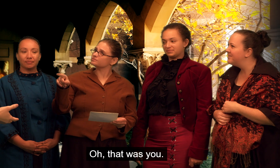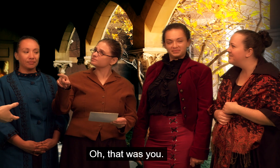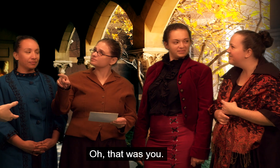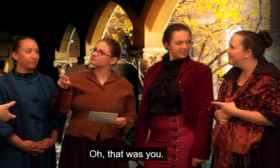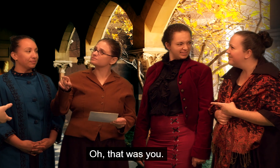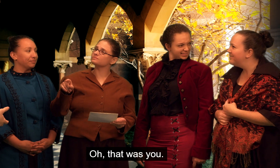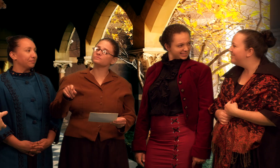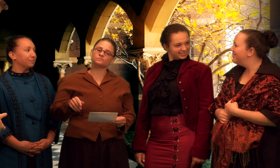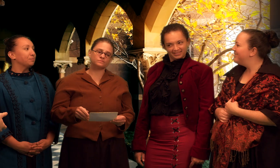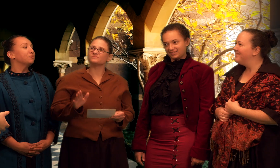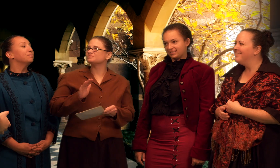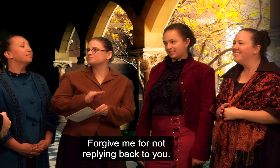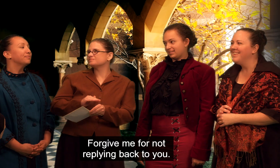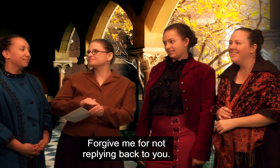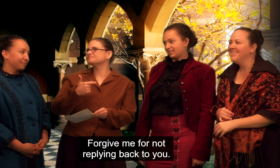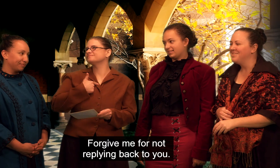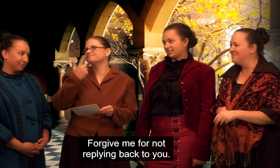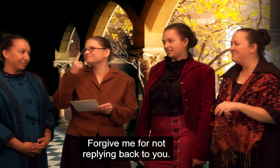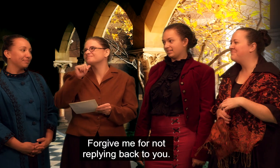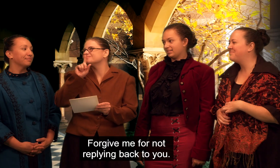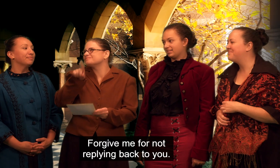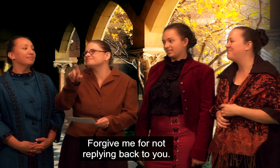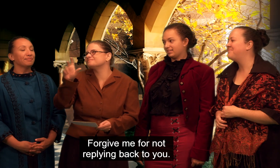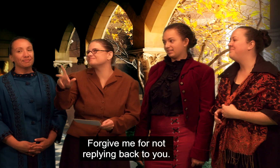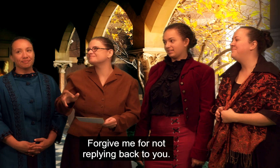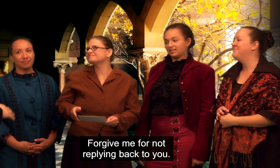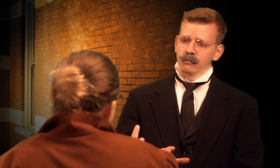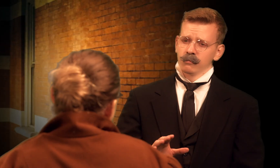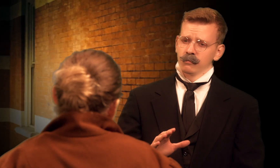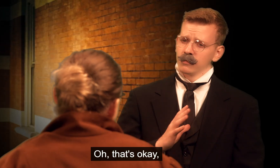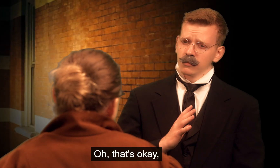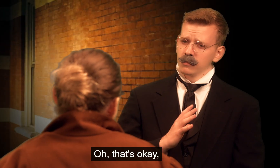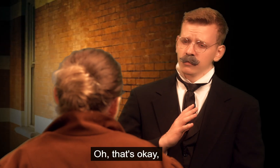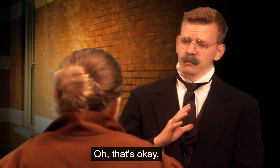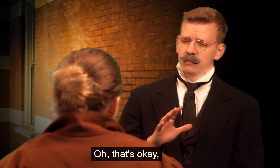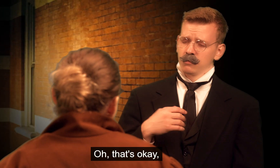Oh, that was you. Forgive me for not replying back to you. Oh, that's okay.